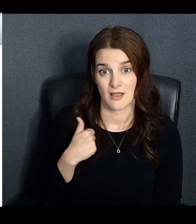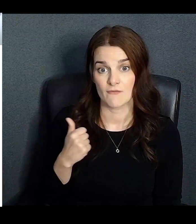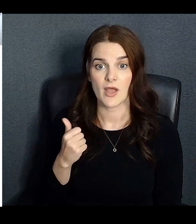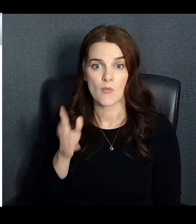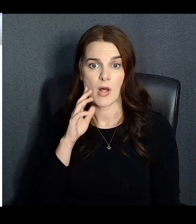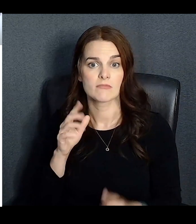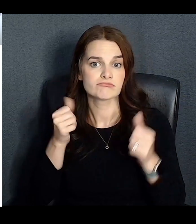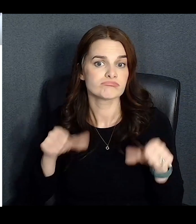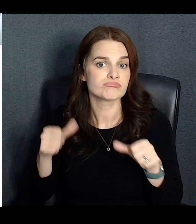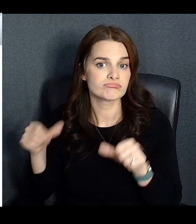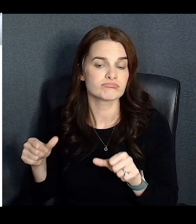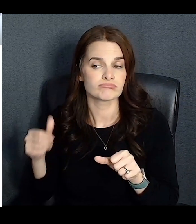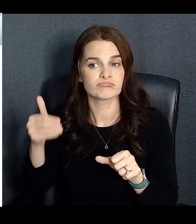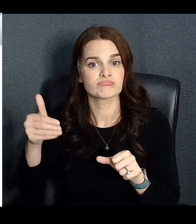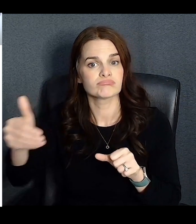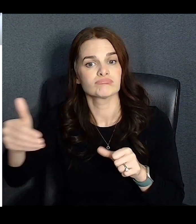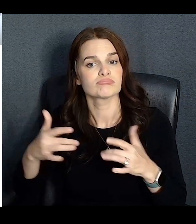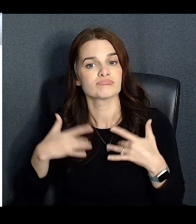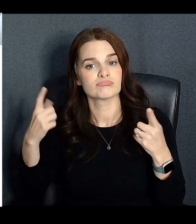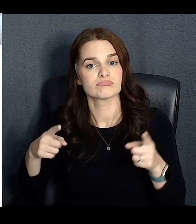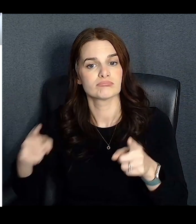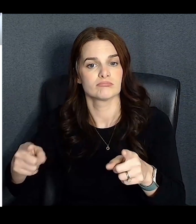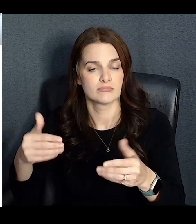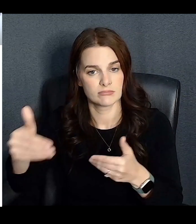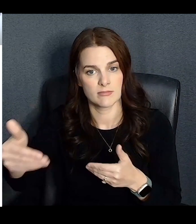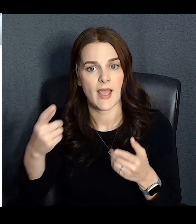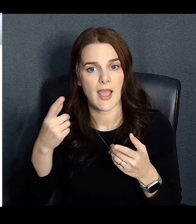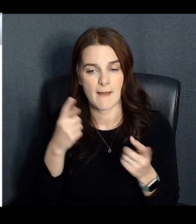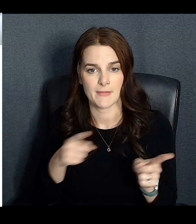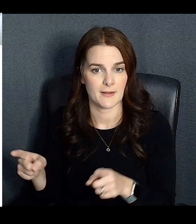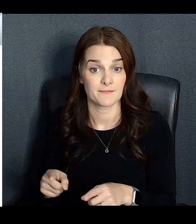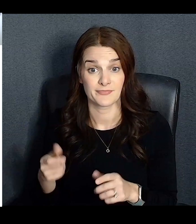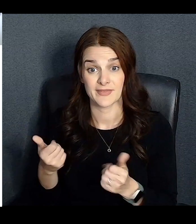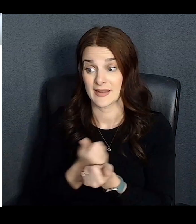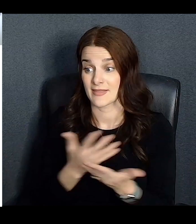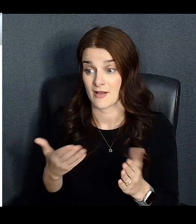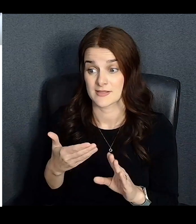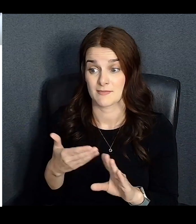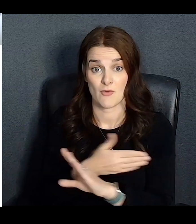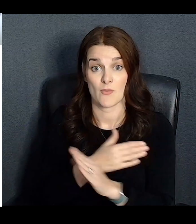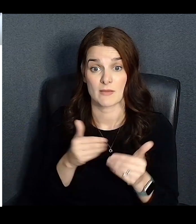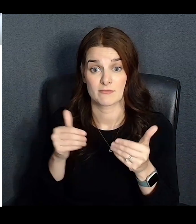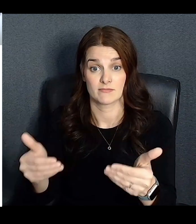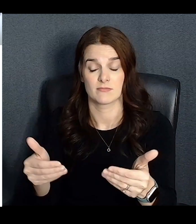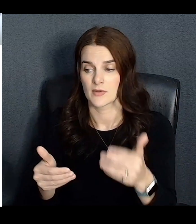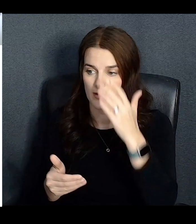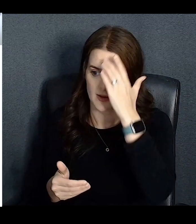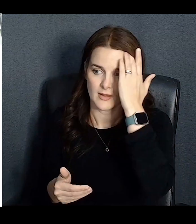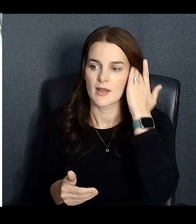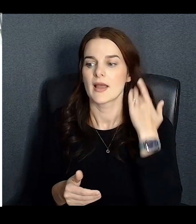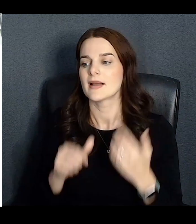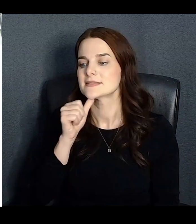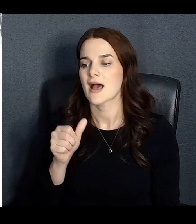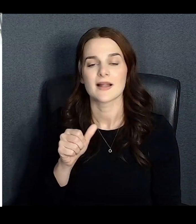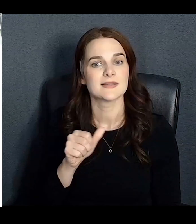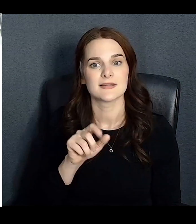always post about upcoming events that are happening. Anything else on this slide before we go to the No, I